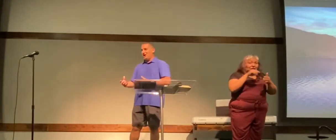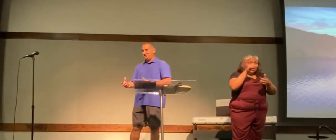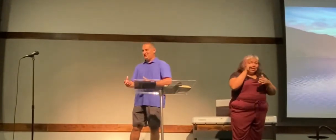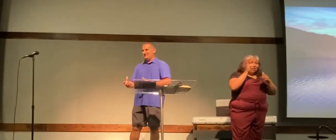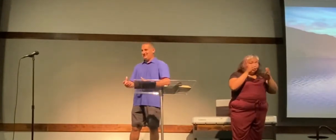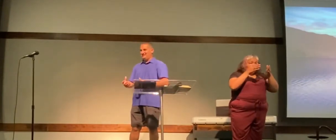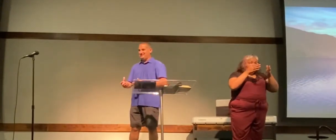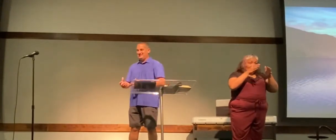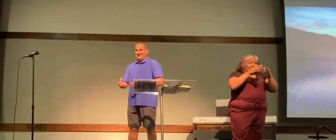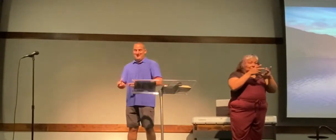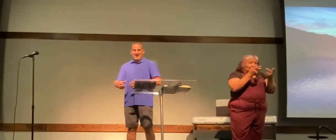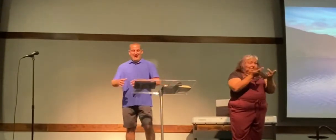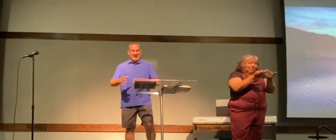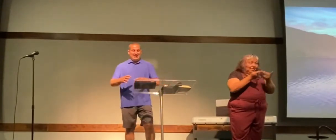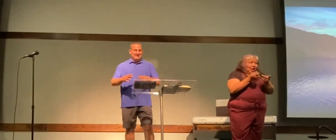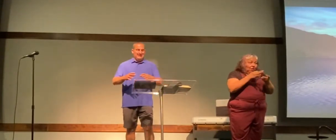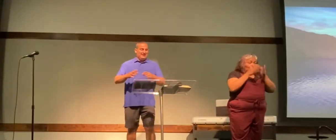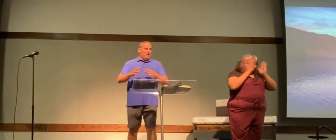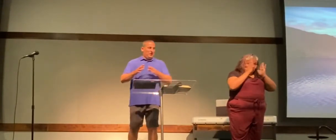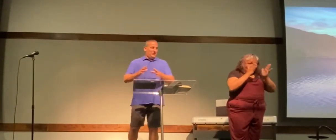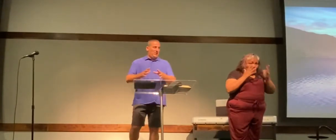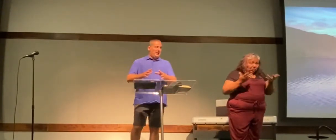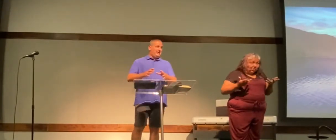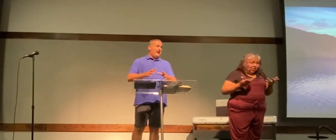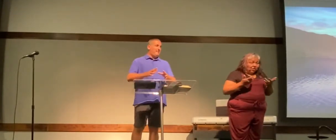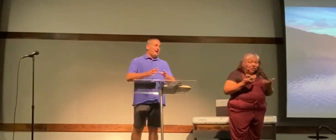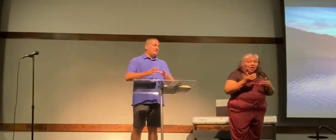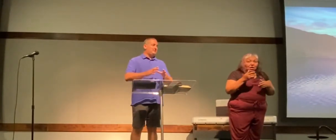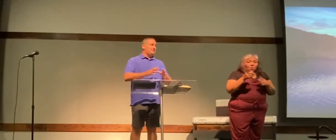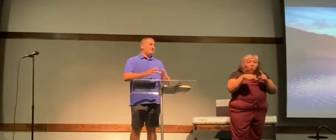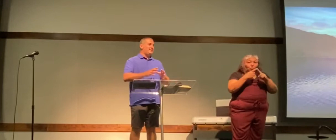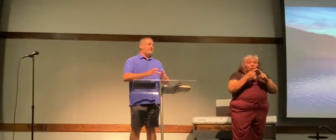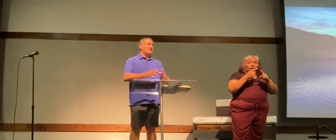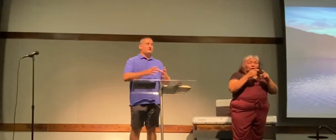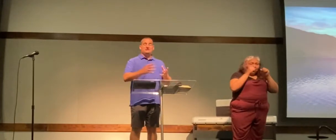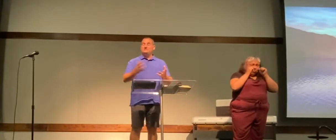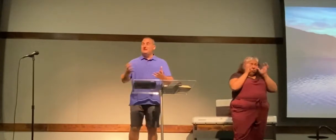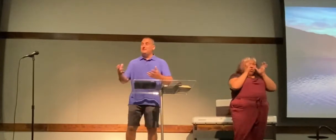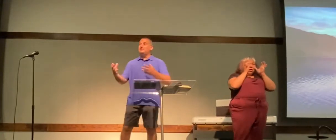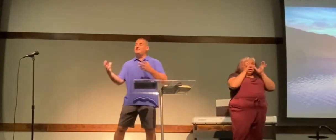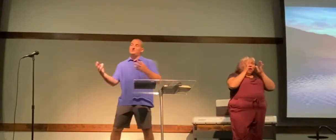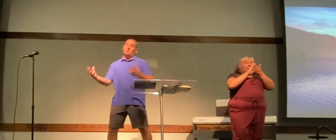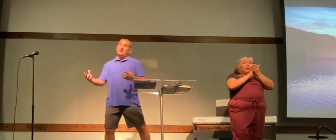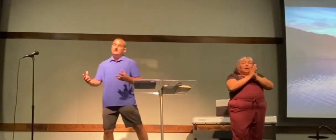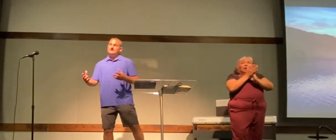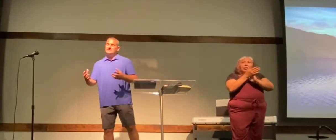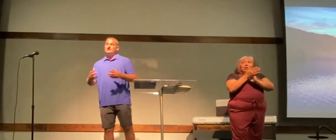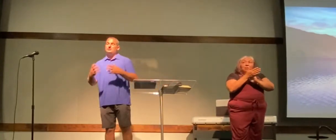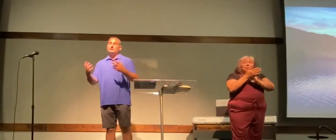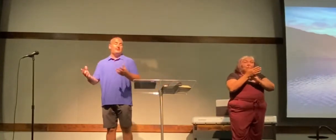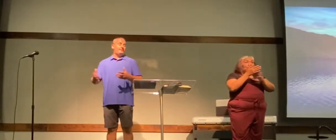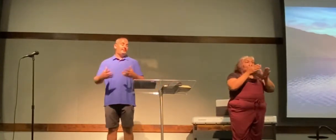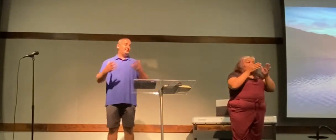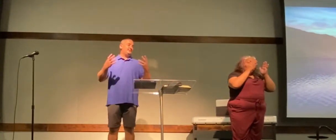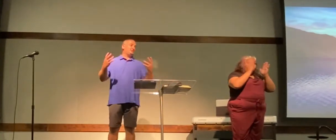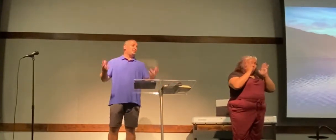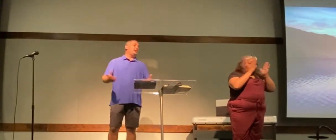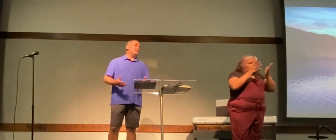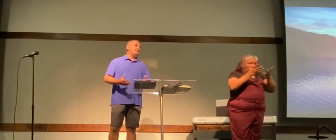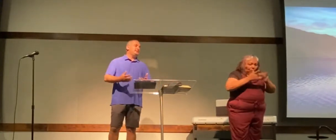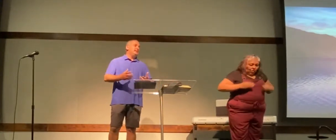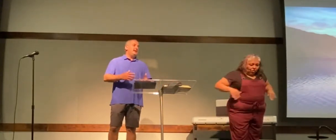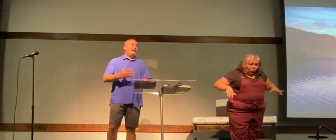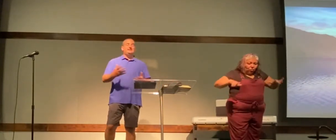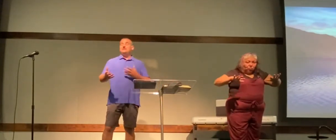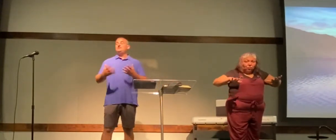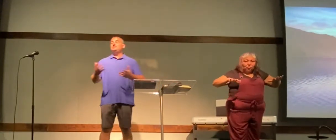state of consciousness. And when he came back into the state of consciousness, he became of his awareness, his